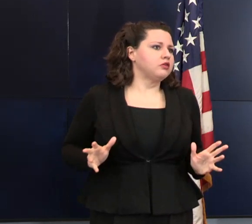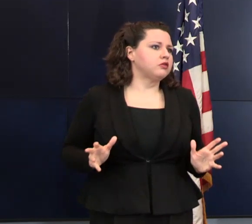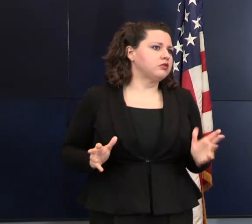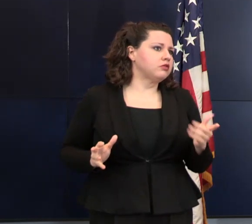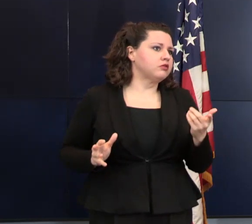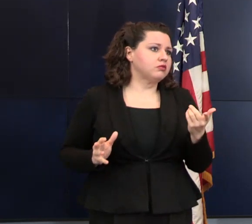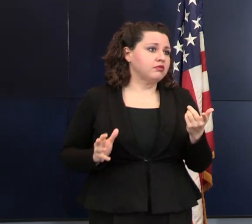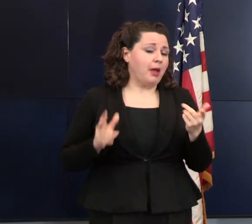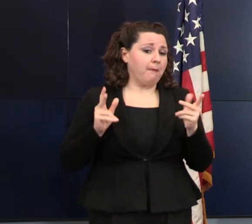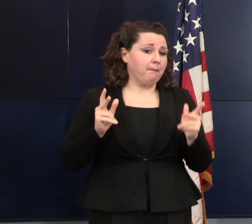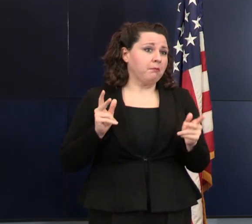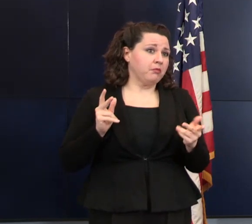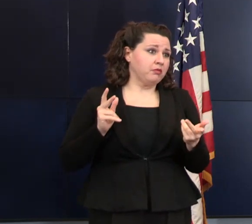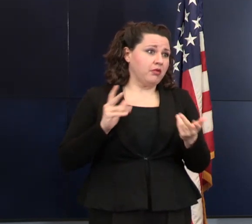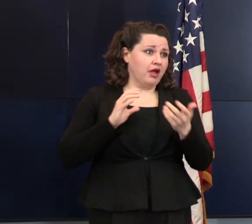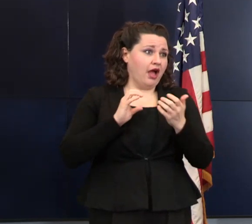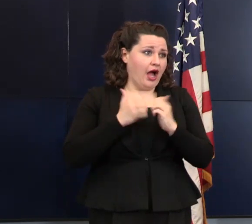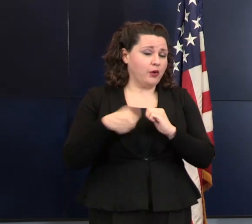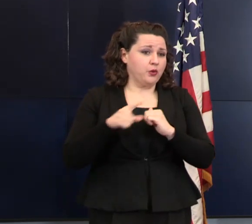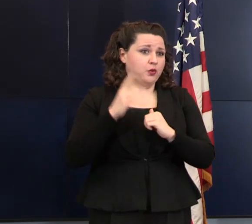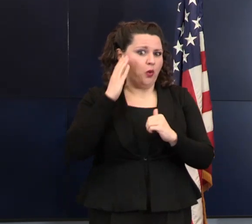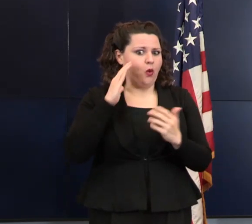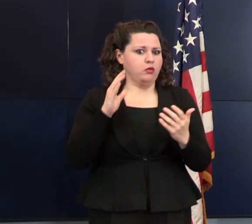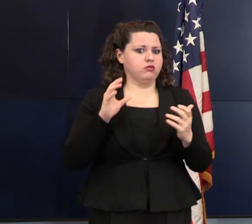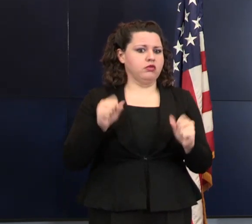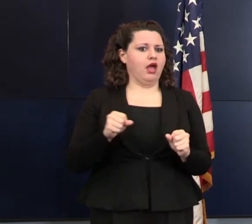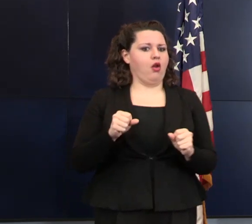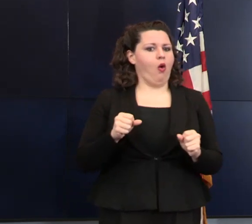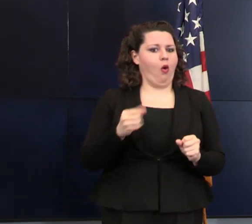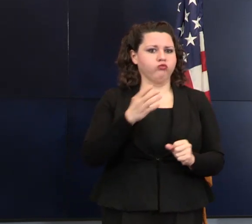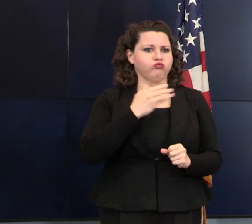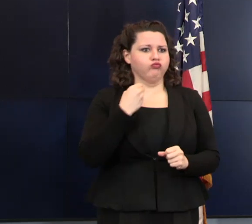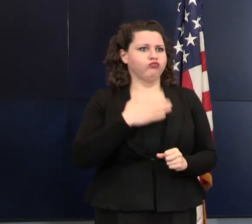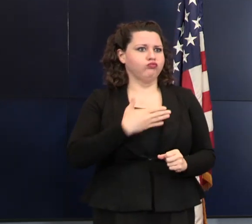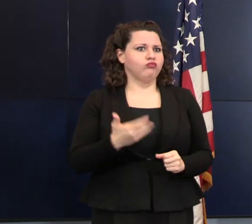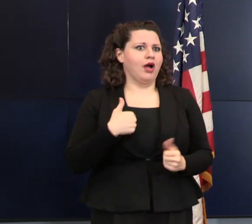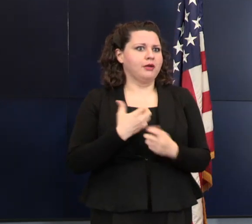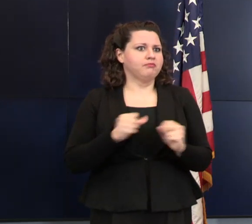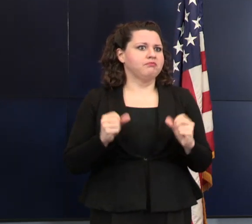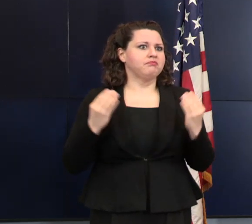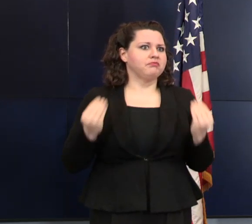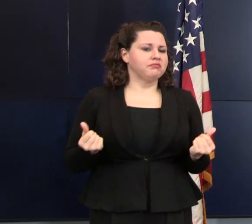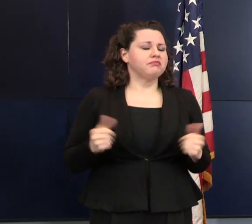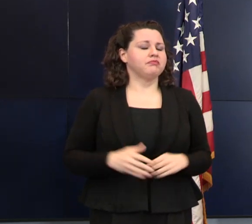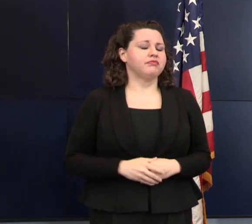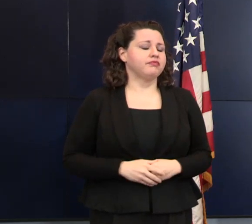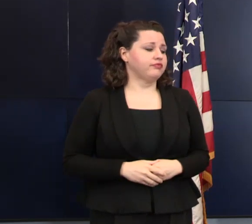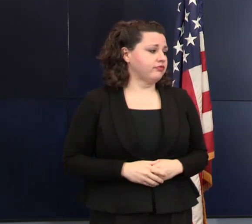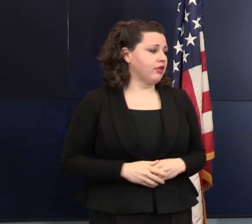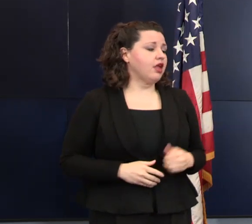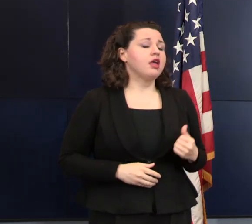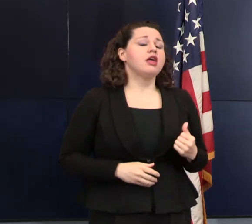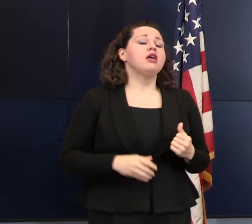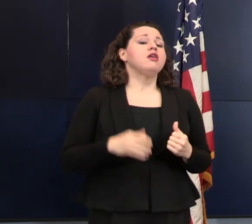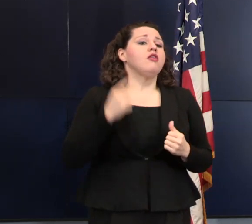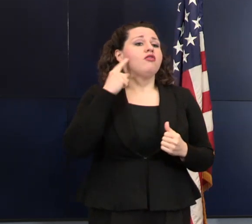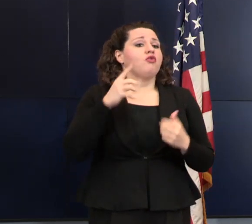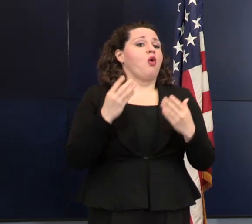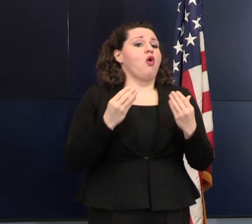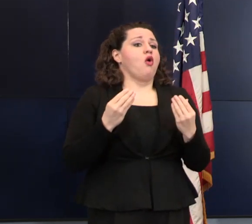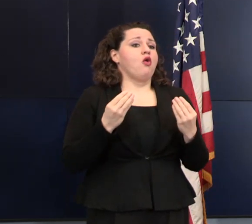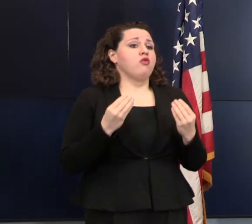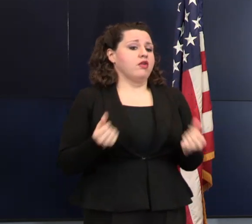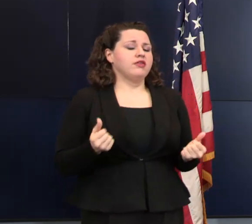someone who's actually recovered and safely can say that. Yeah, so what we're looking at in terms of recovery is that we're not